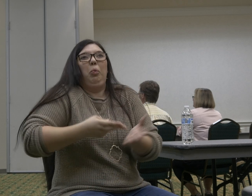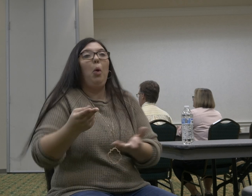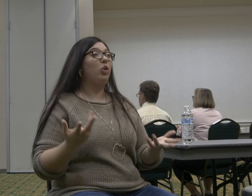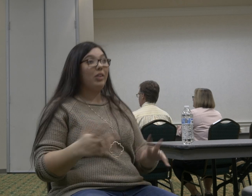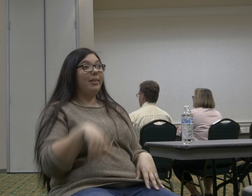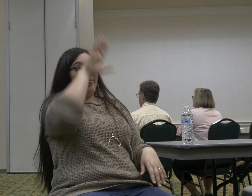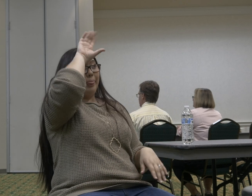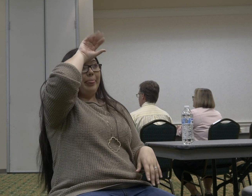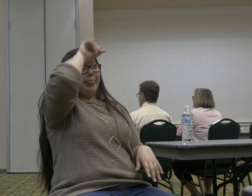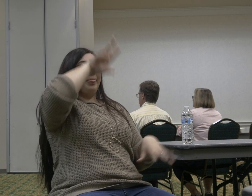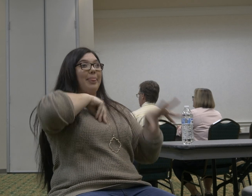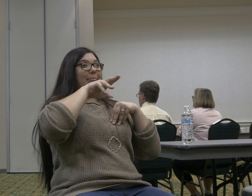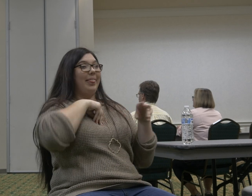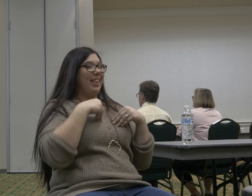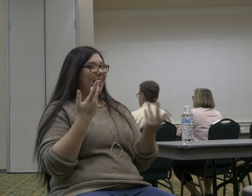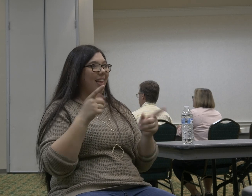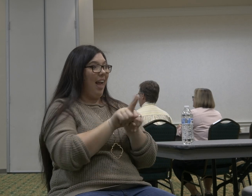whatever they're told, like dumb sheep.